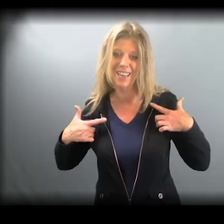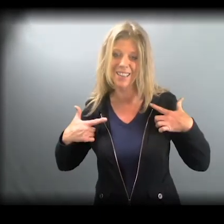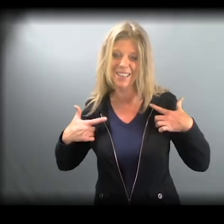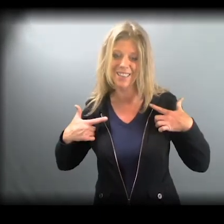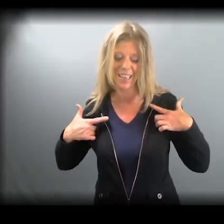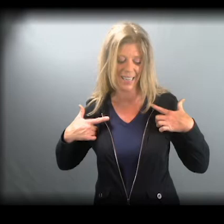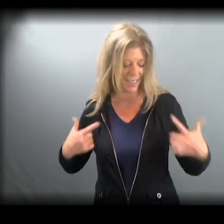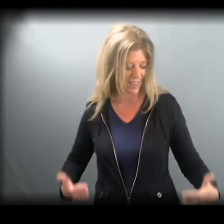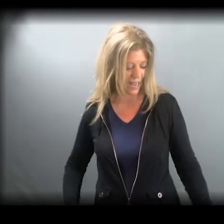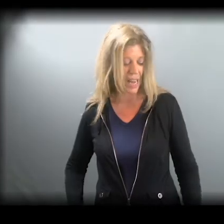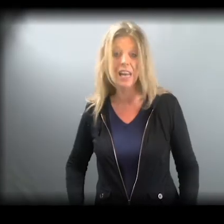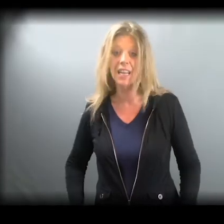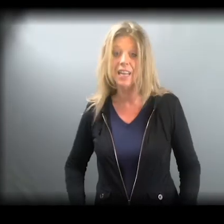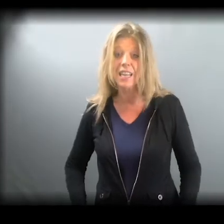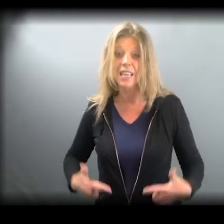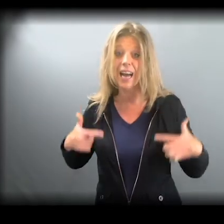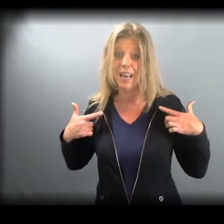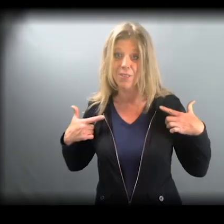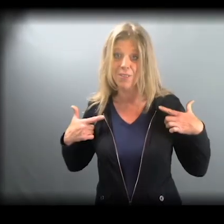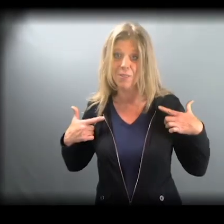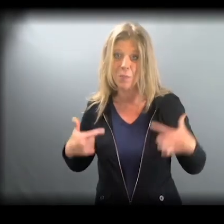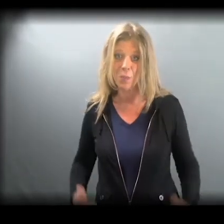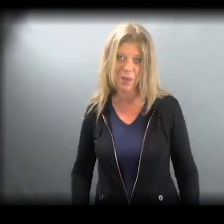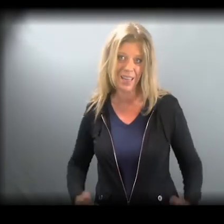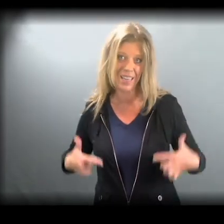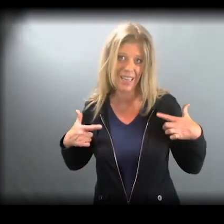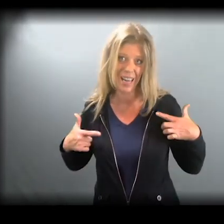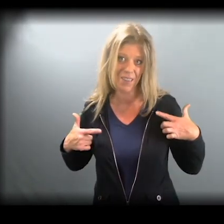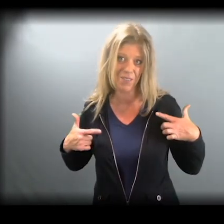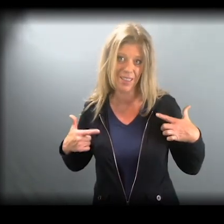on their sides. Life.